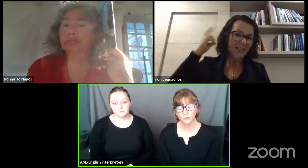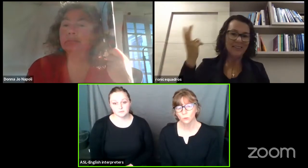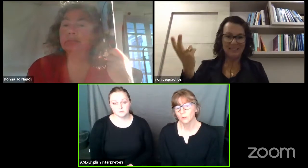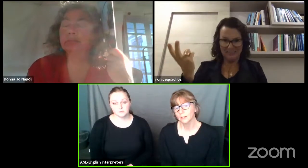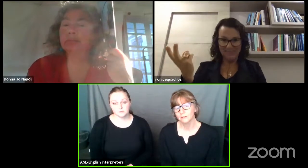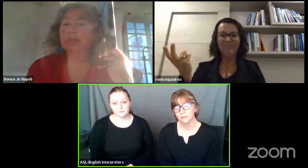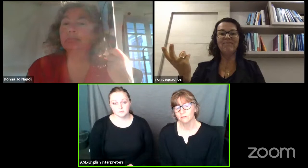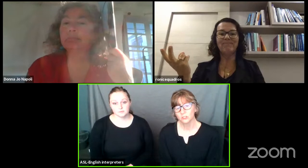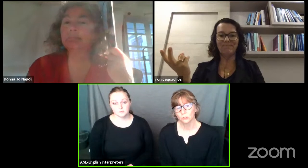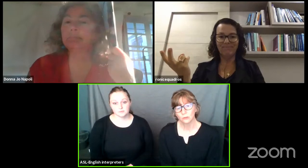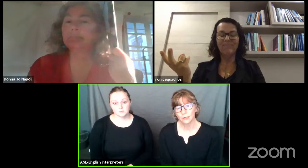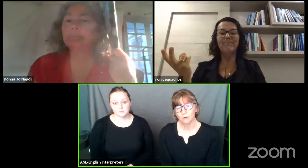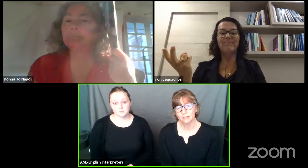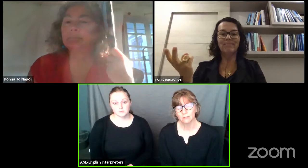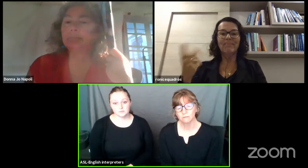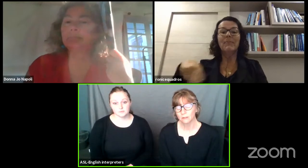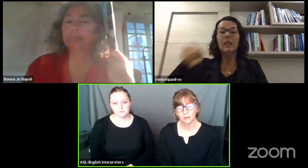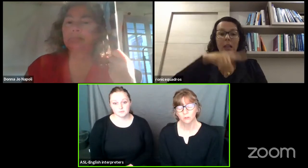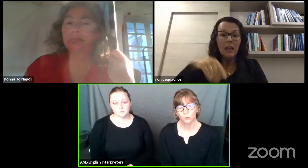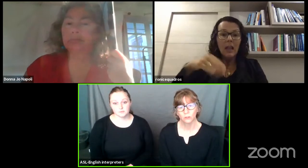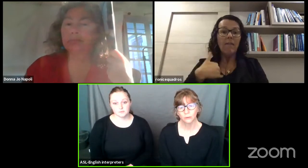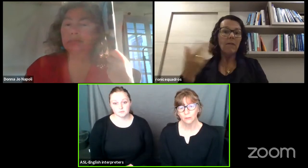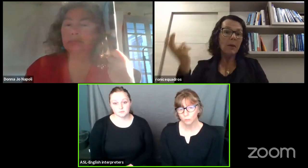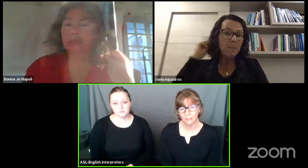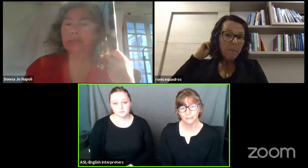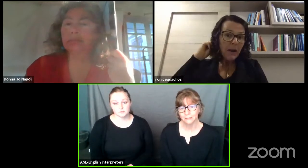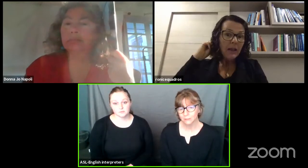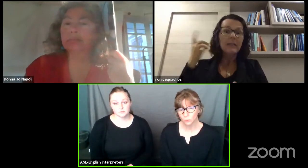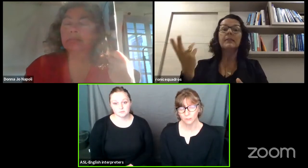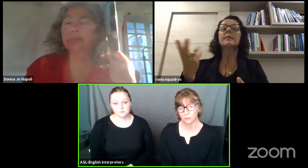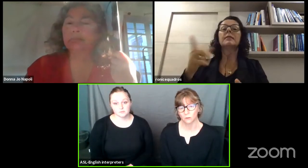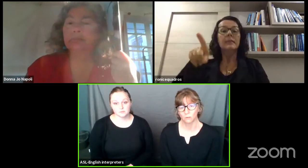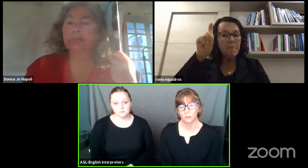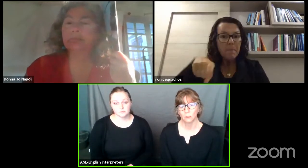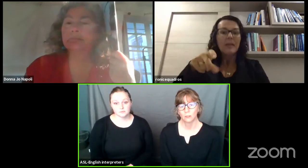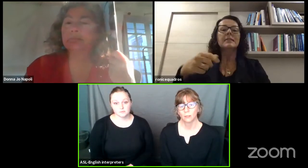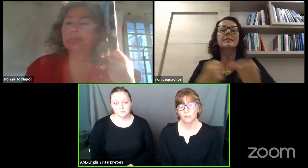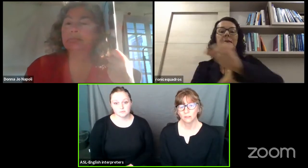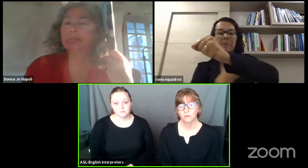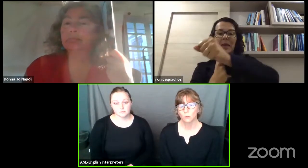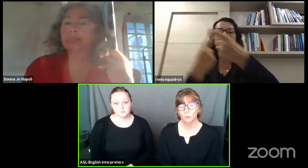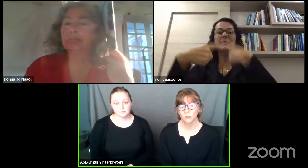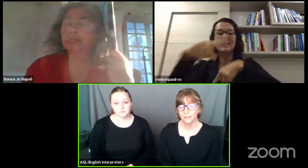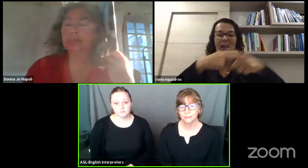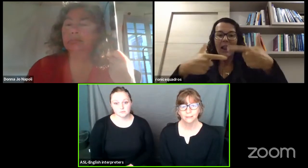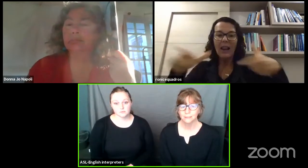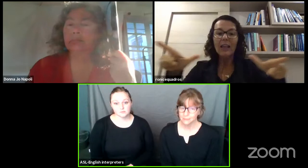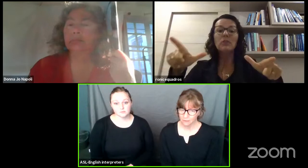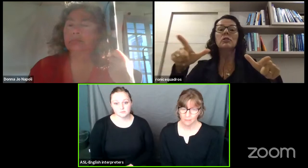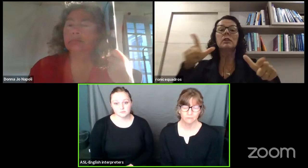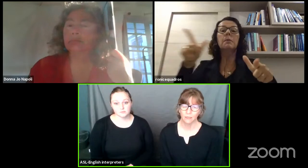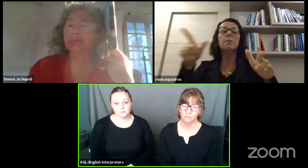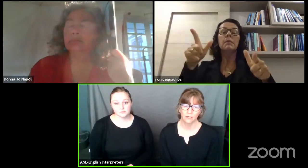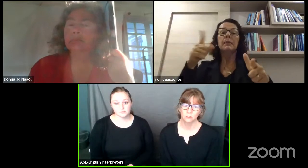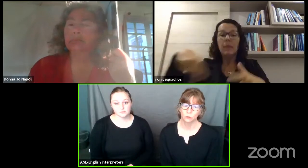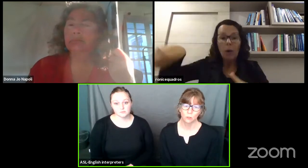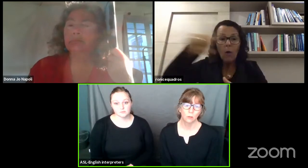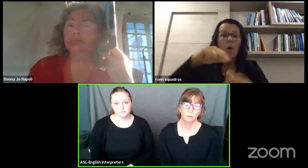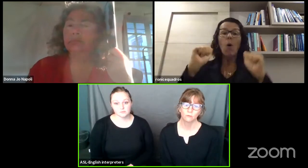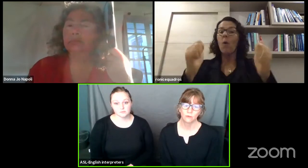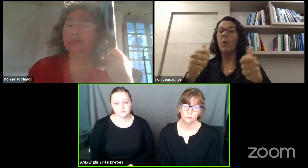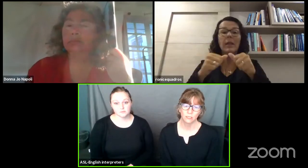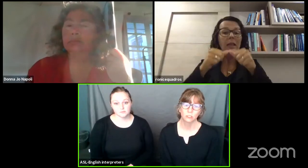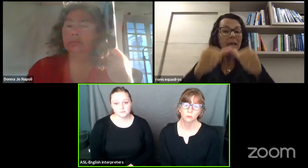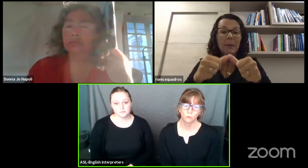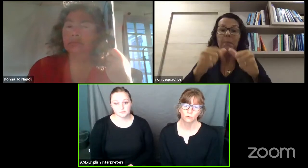It's also, even if the children have a cochlear implant, it's still critical. Many of them are implanted, they still have to have that